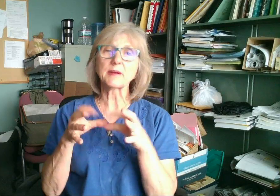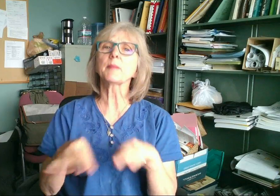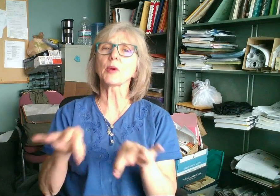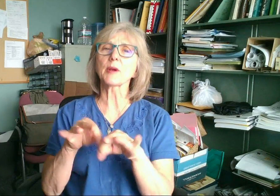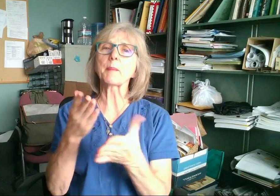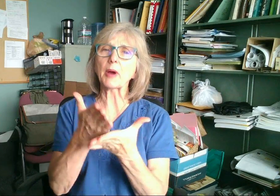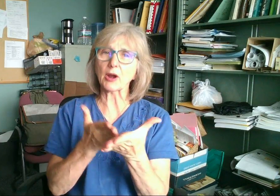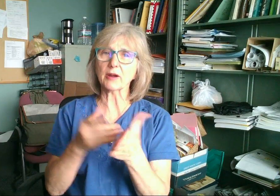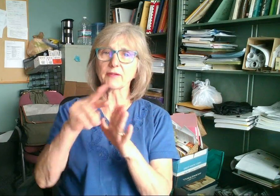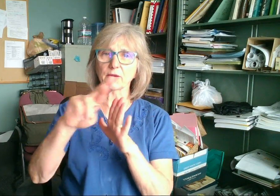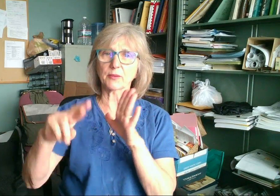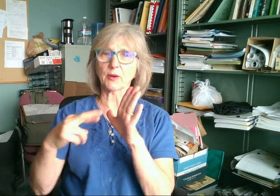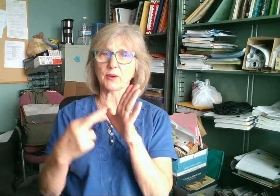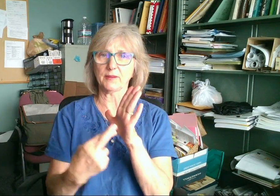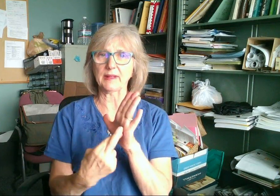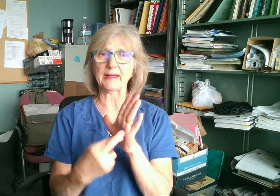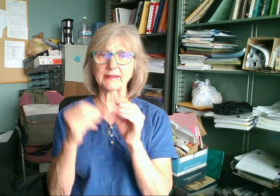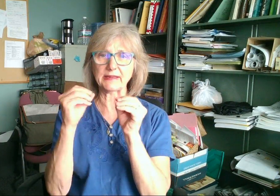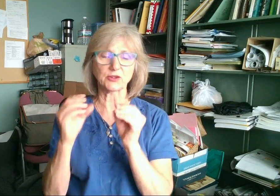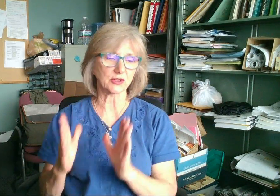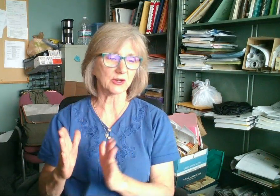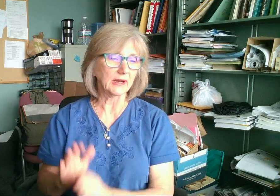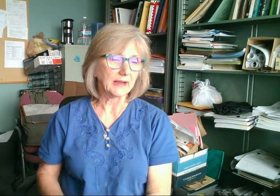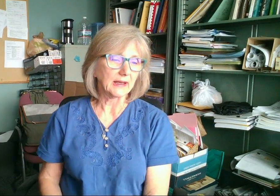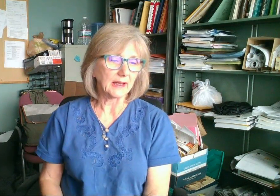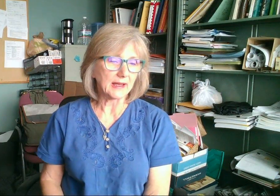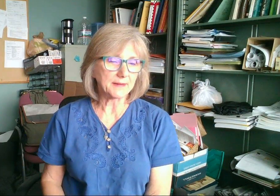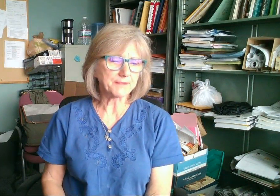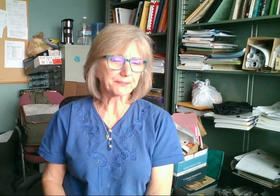an important part of your role as a teacher. In